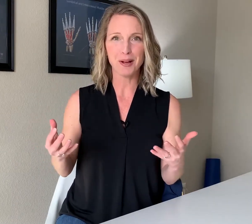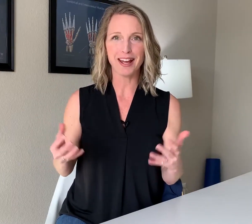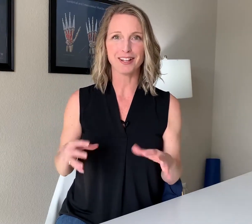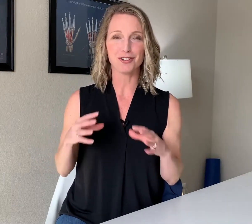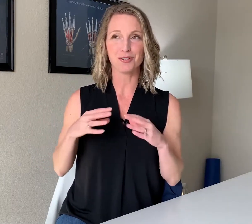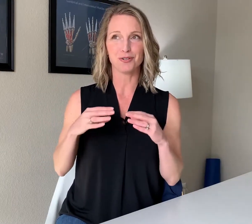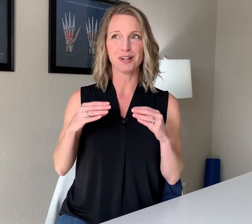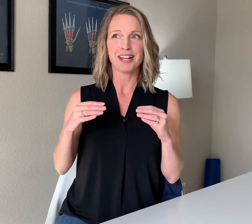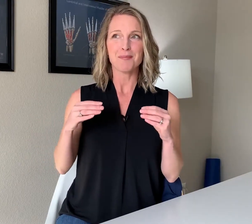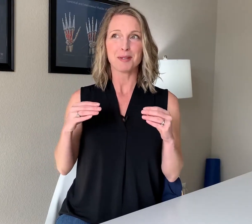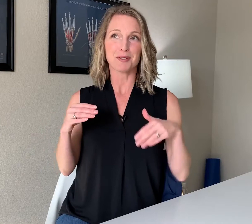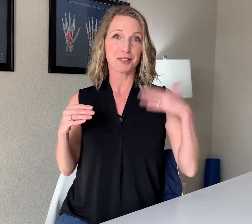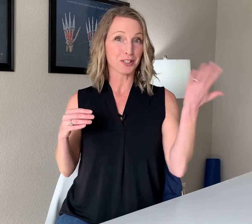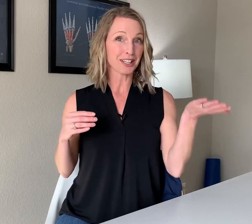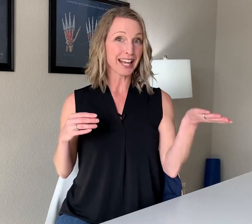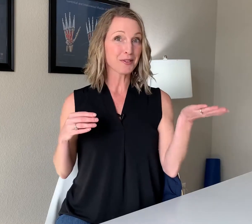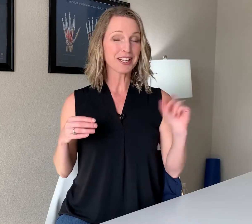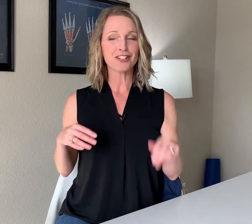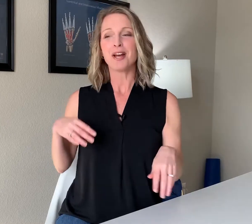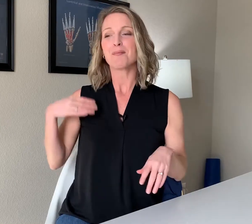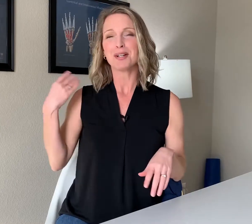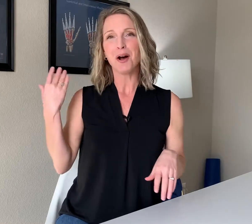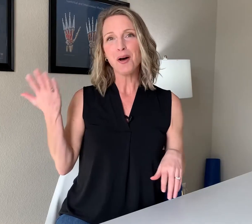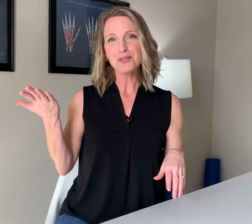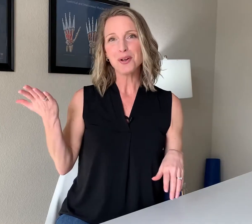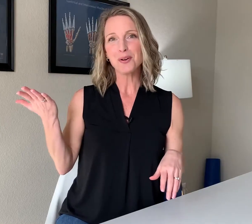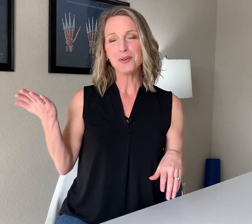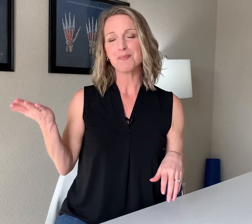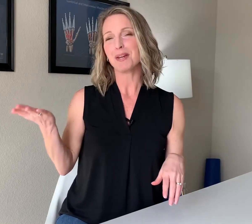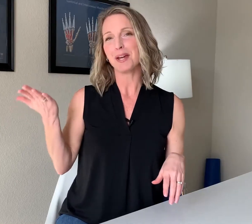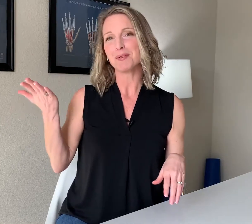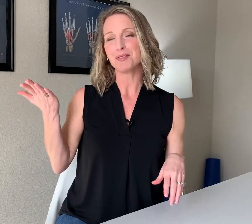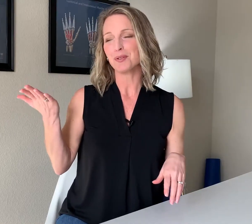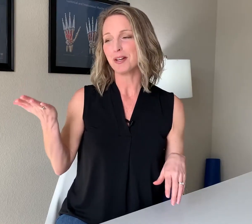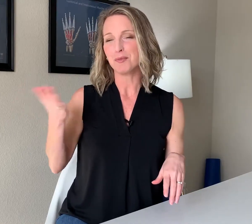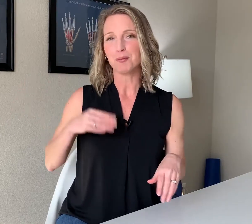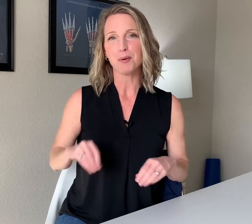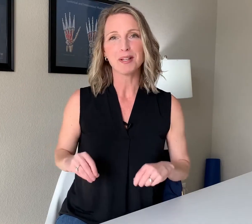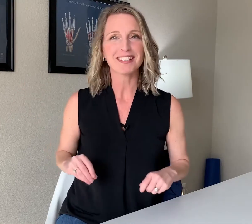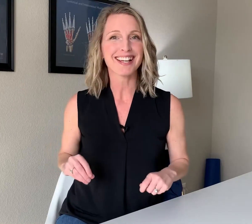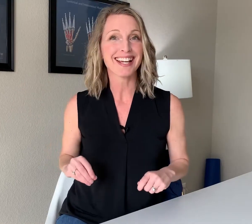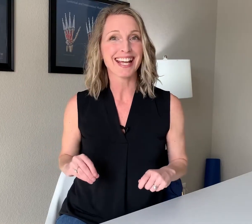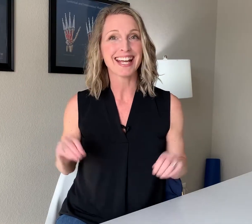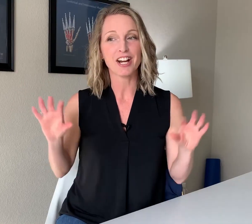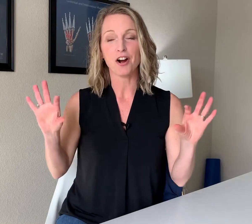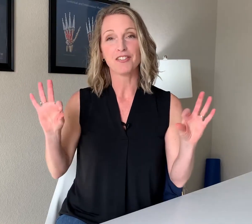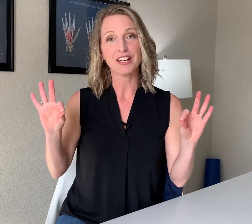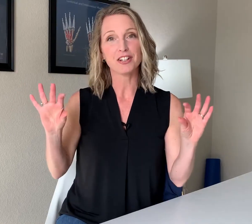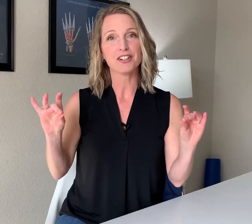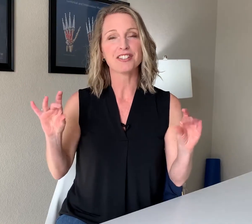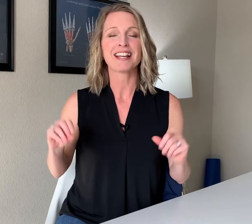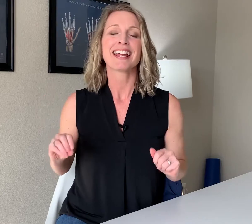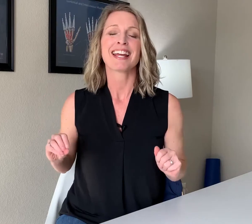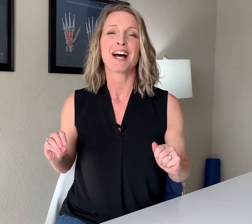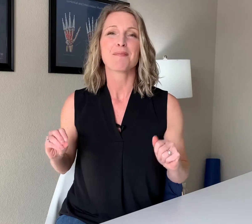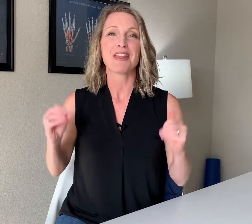way to be able to learn a language, but also be able to get more mobility in our fingers